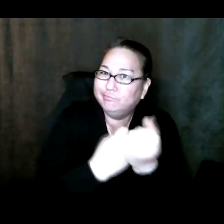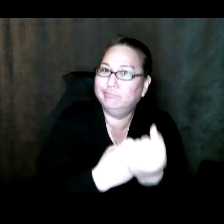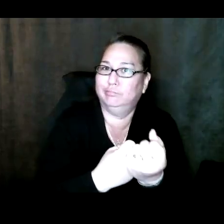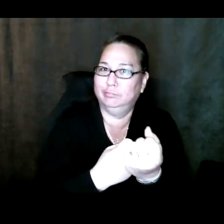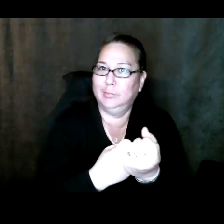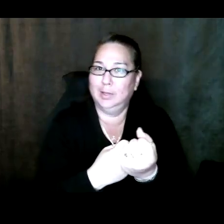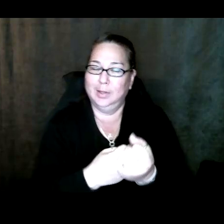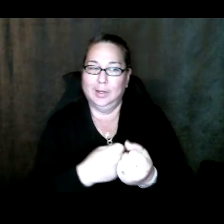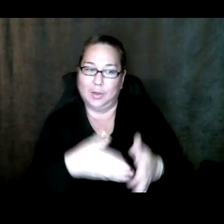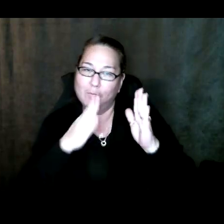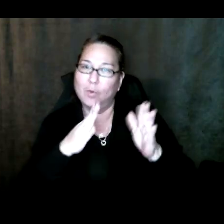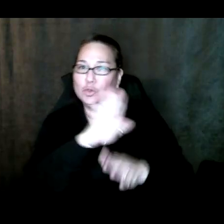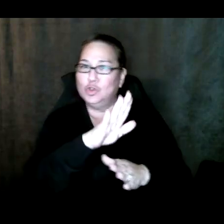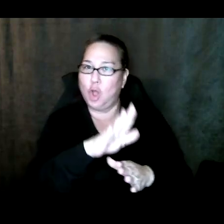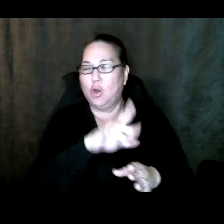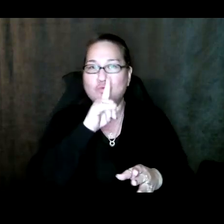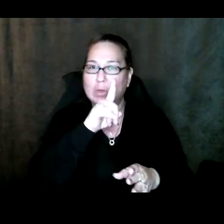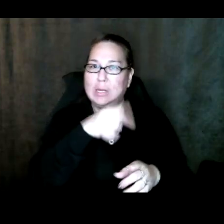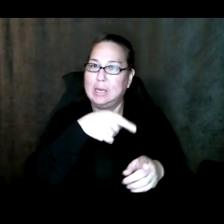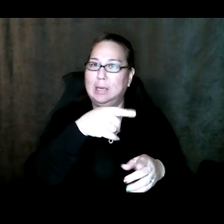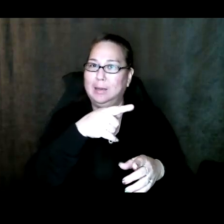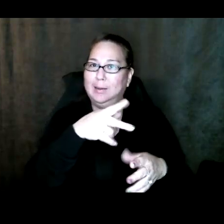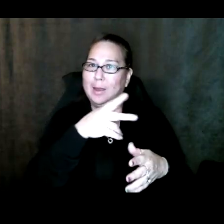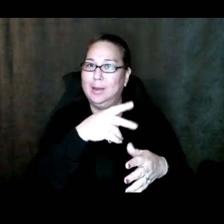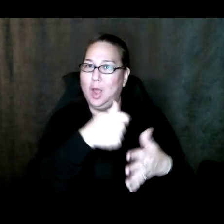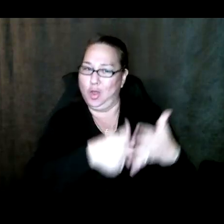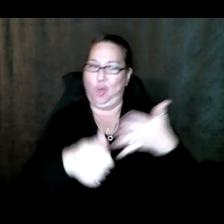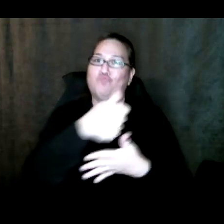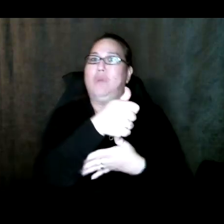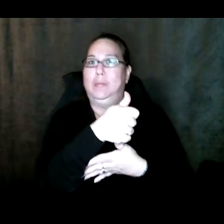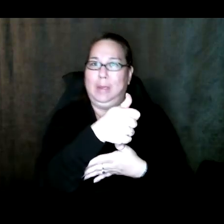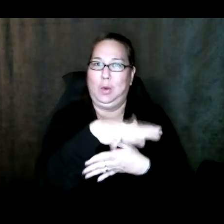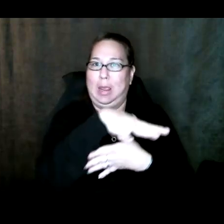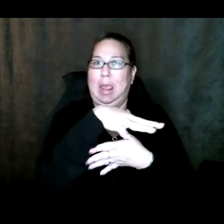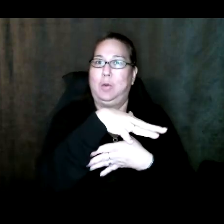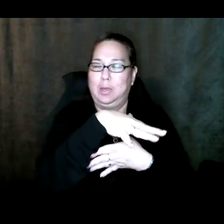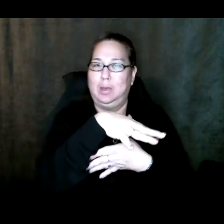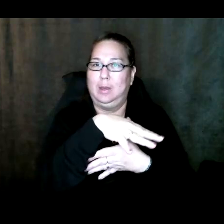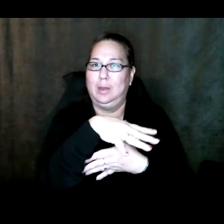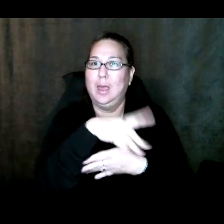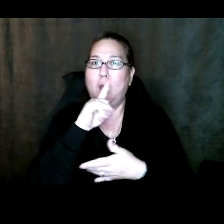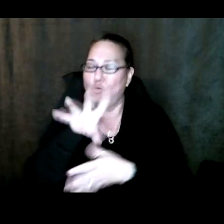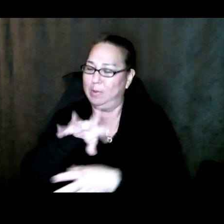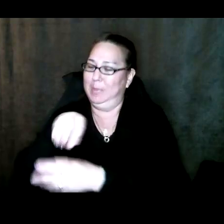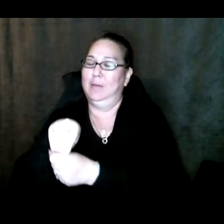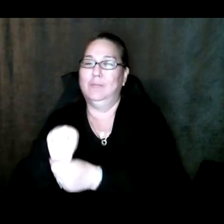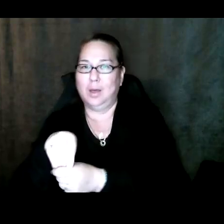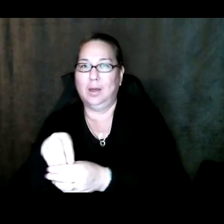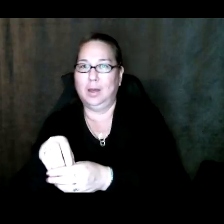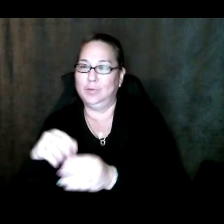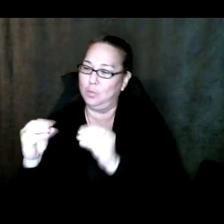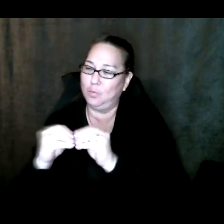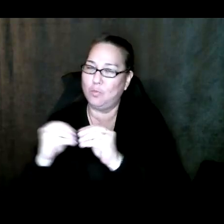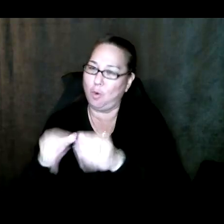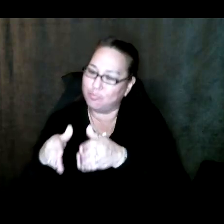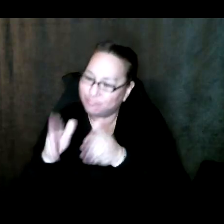on their primary area, to add intensive tutoring for students. These are things that will help schools. So if